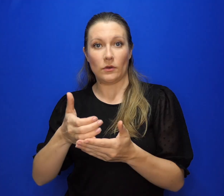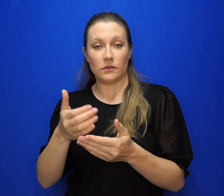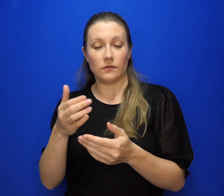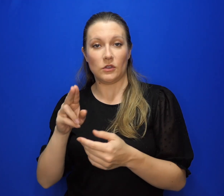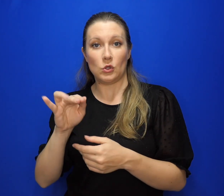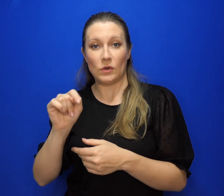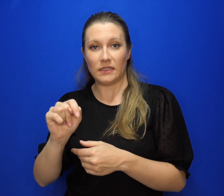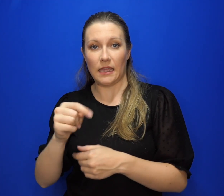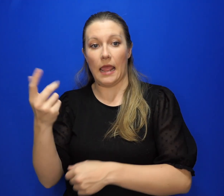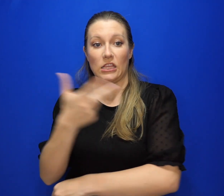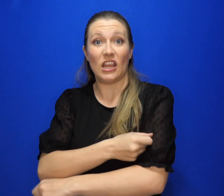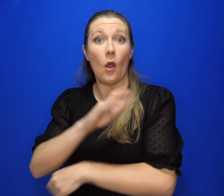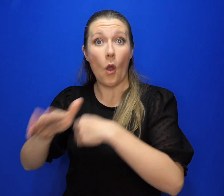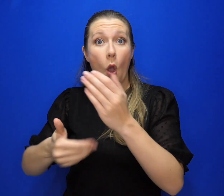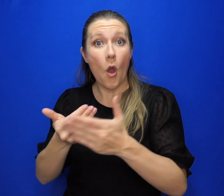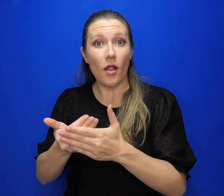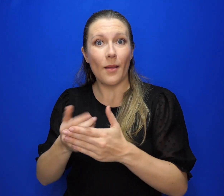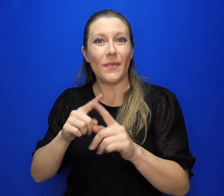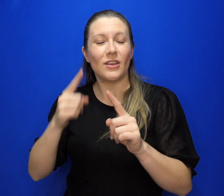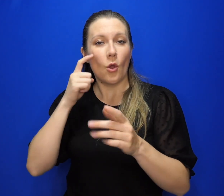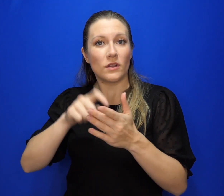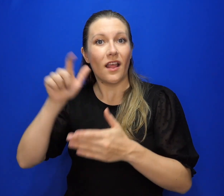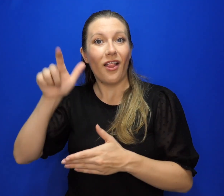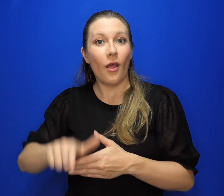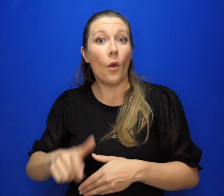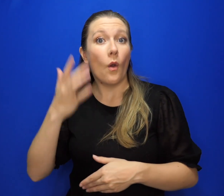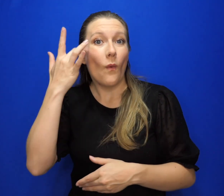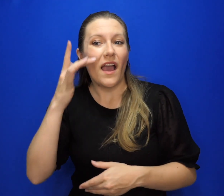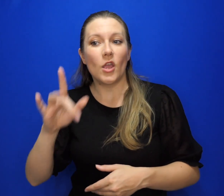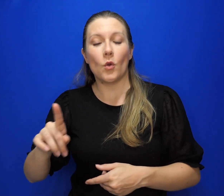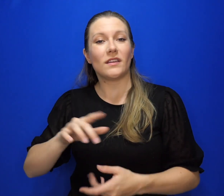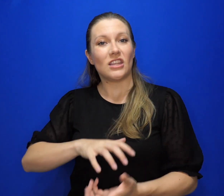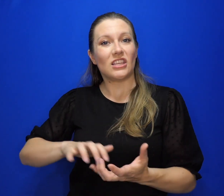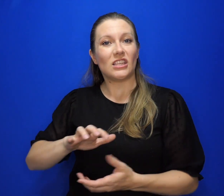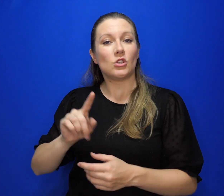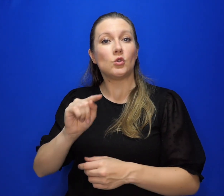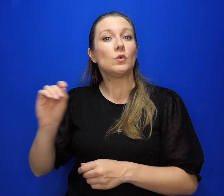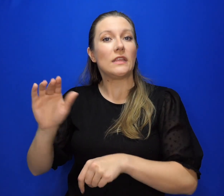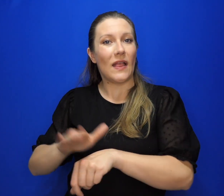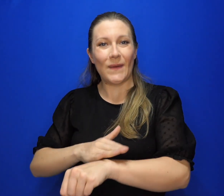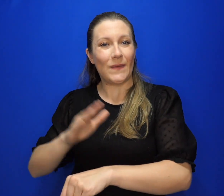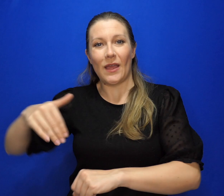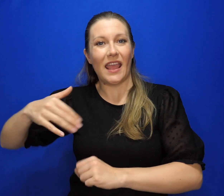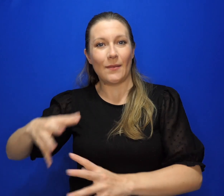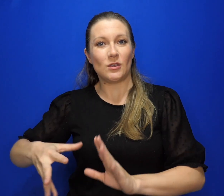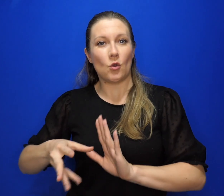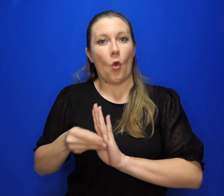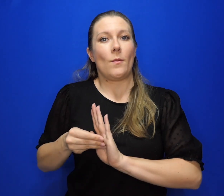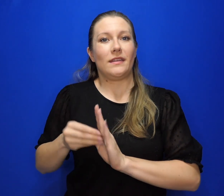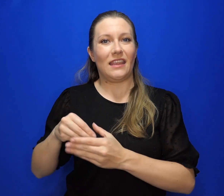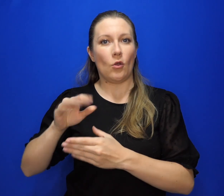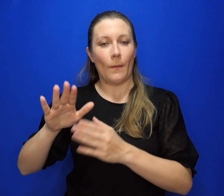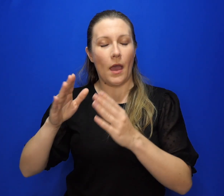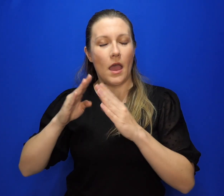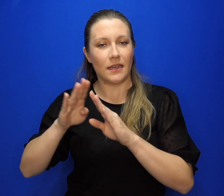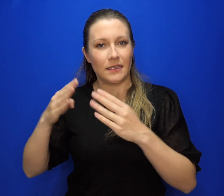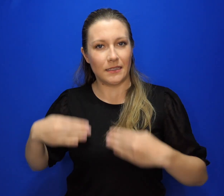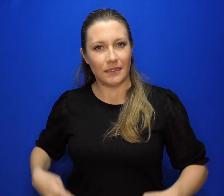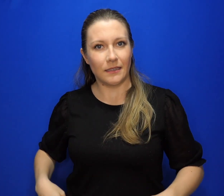to combat it. Understanding how to bolus for pizza explains why you wouldn't use something like pizza in this example.